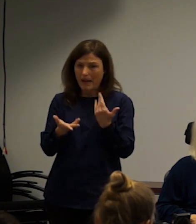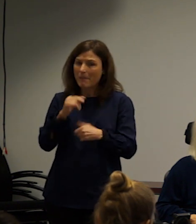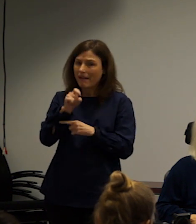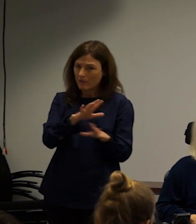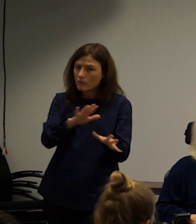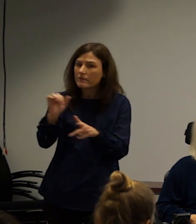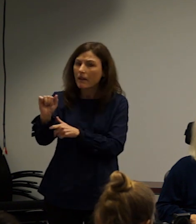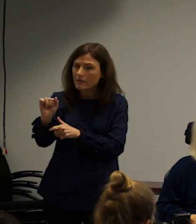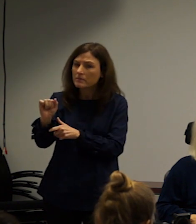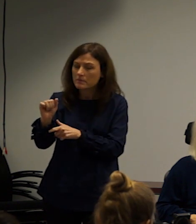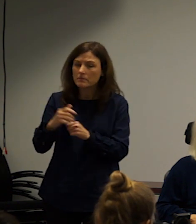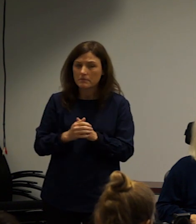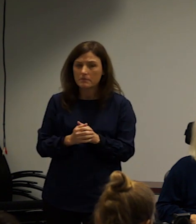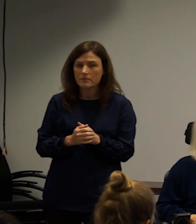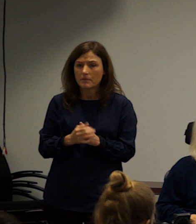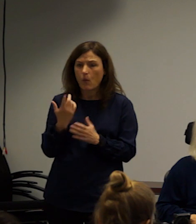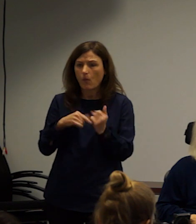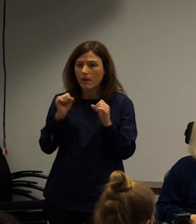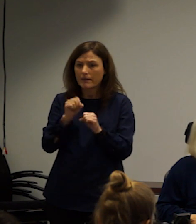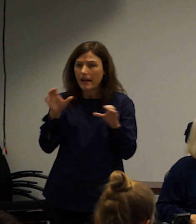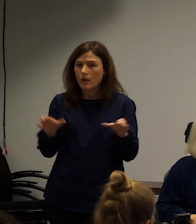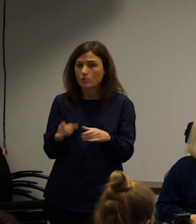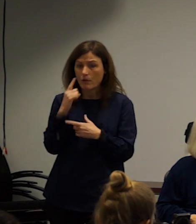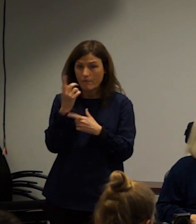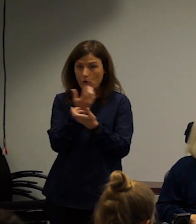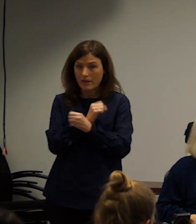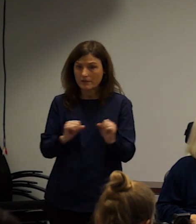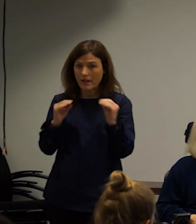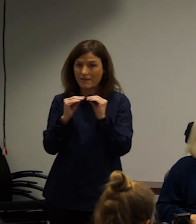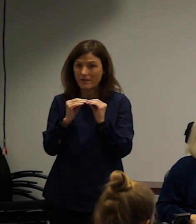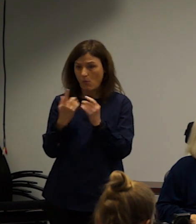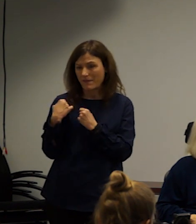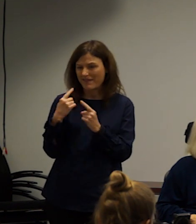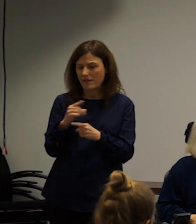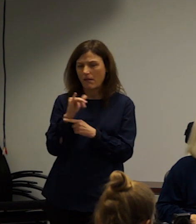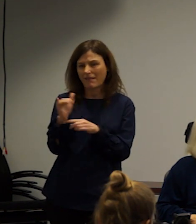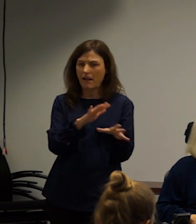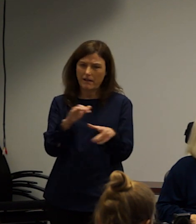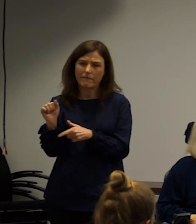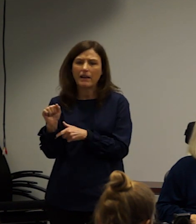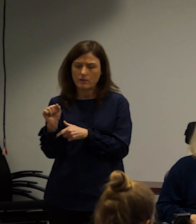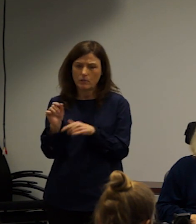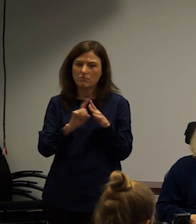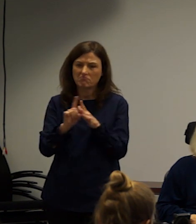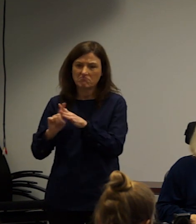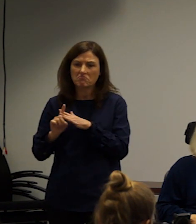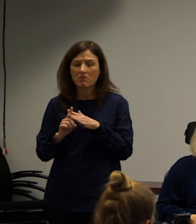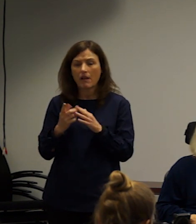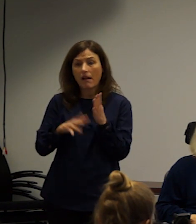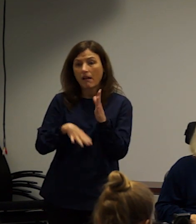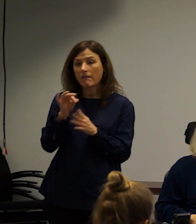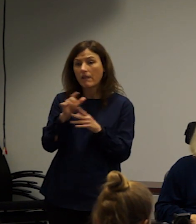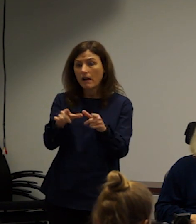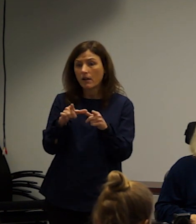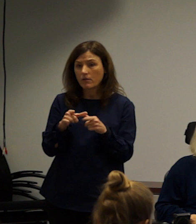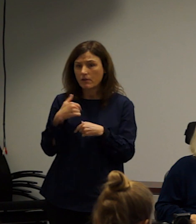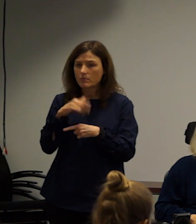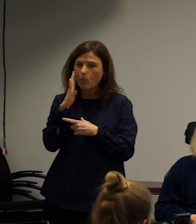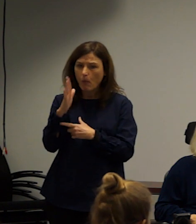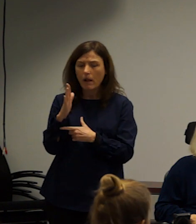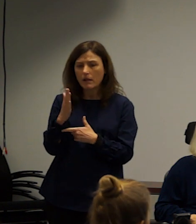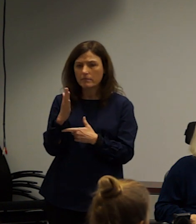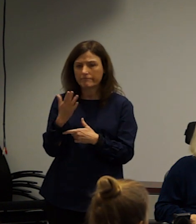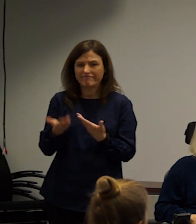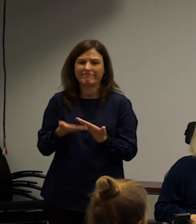need to evacuate, and what they could do to be safer in an evacuation or to find a location where they would be